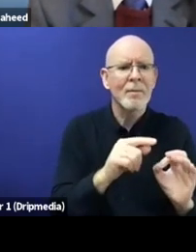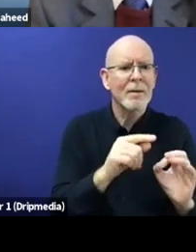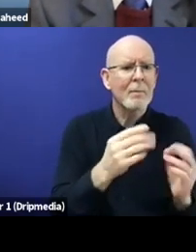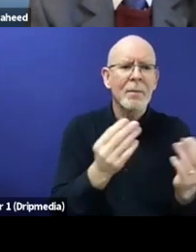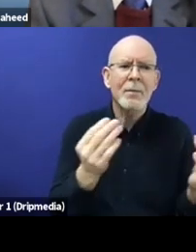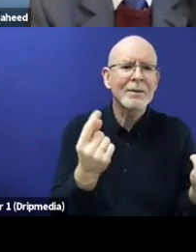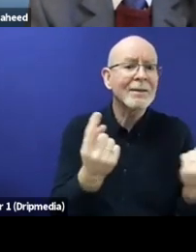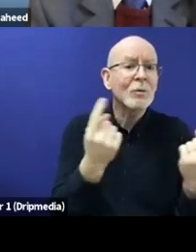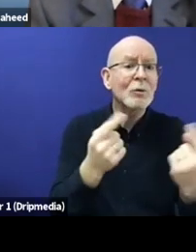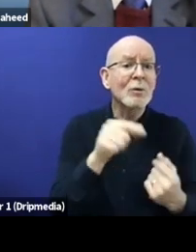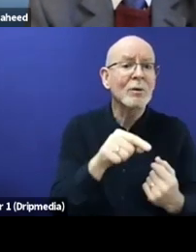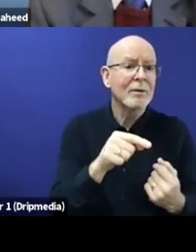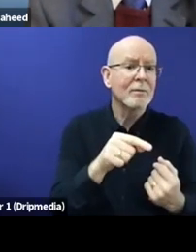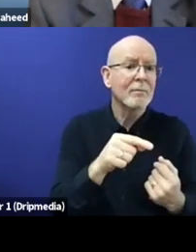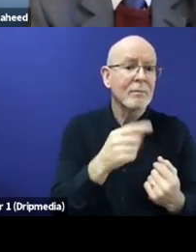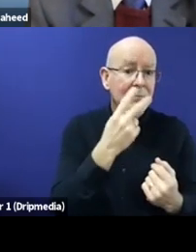enjoyed.